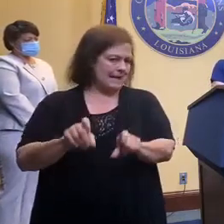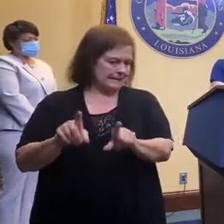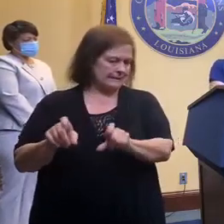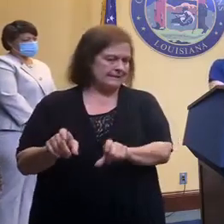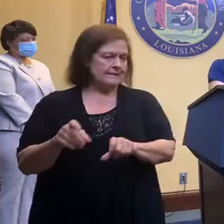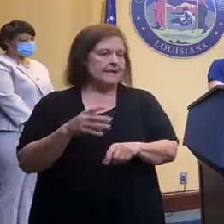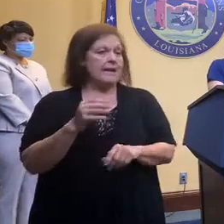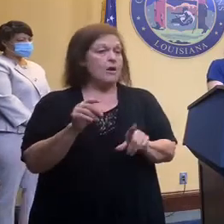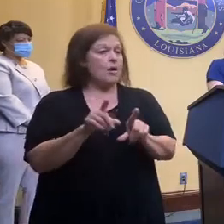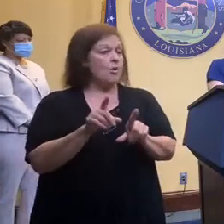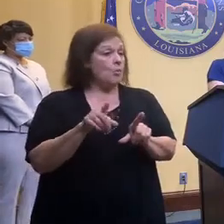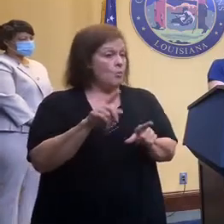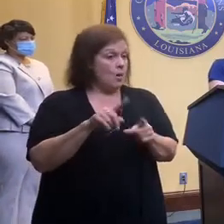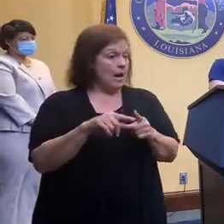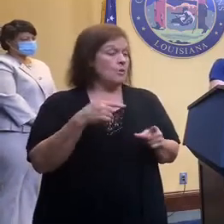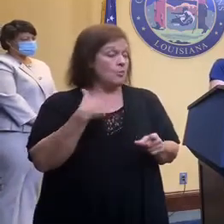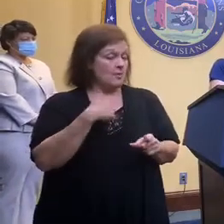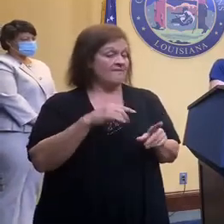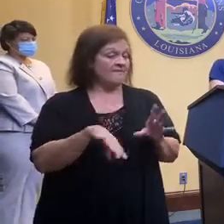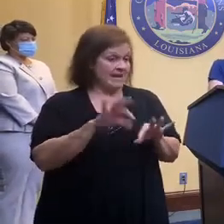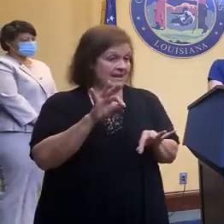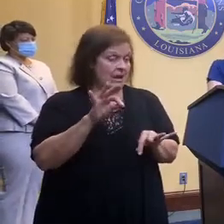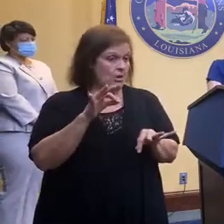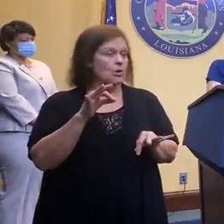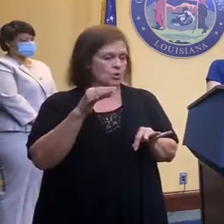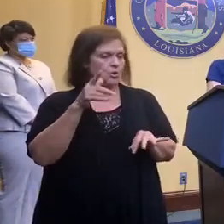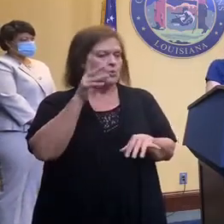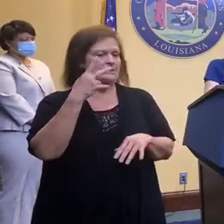capacity. And as soon as we have that ready, it'll be at